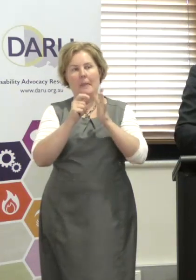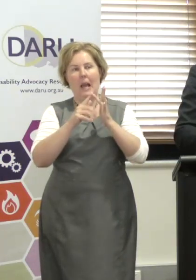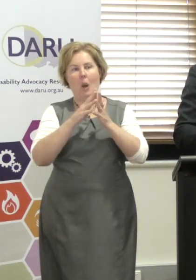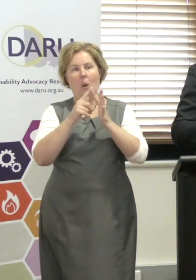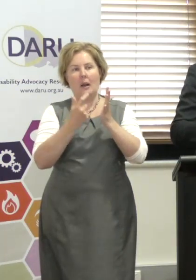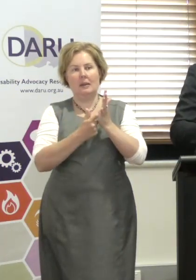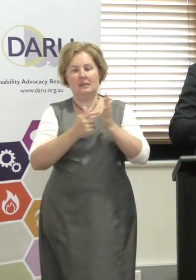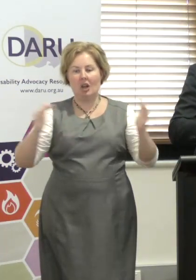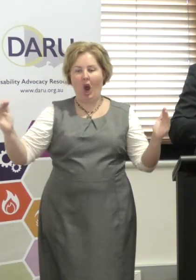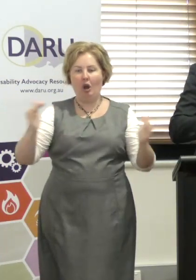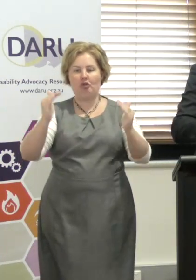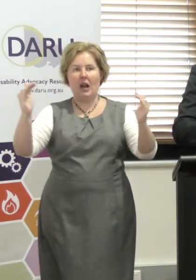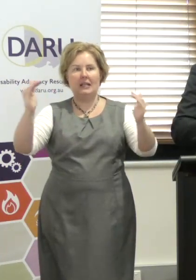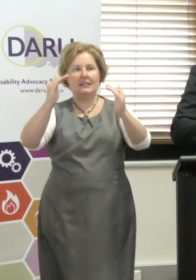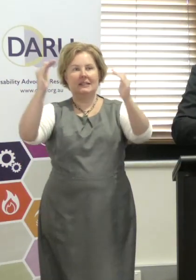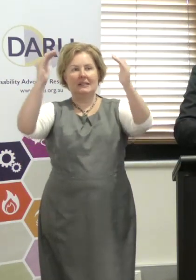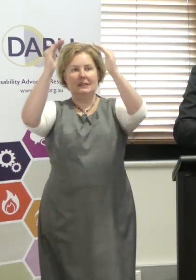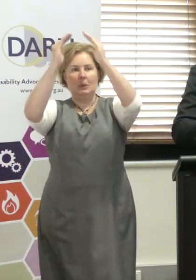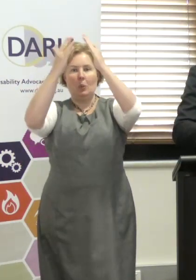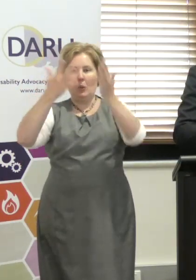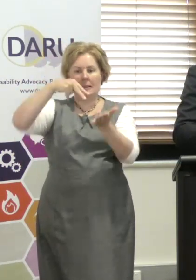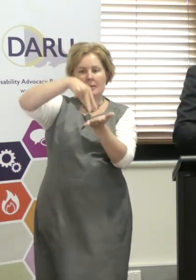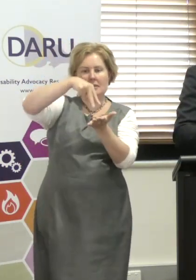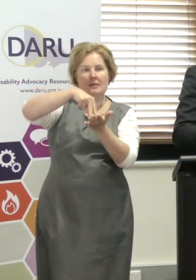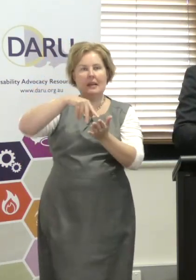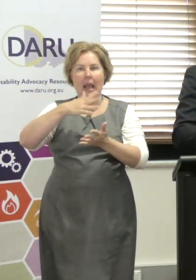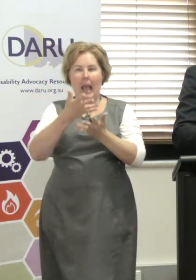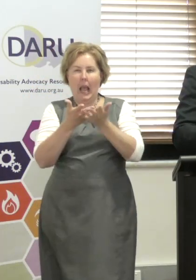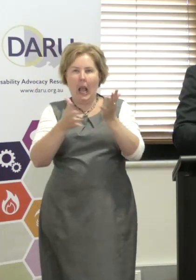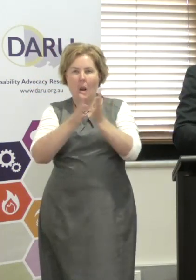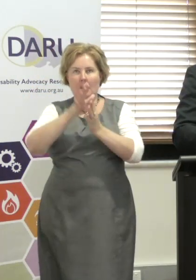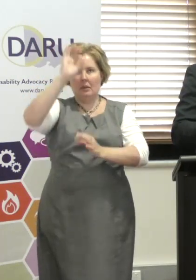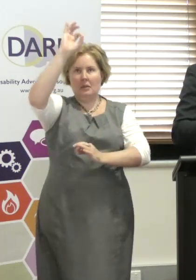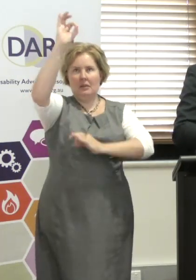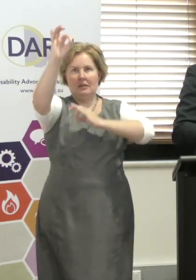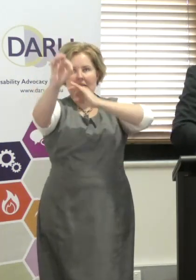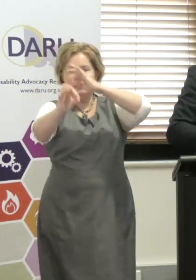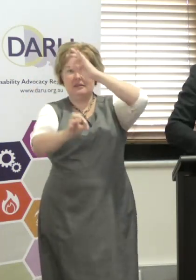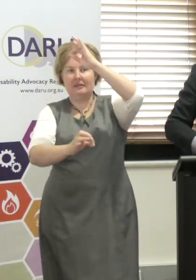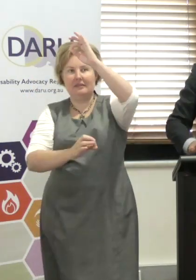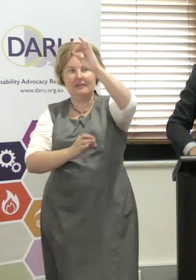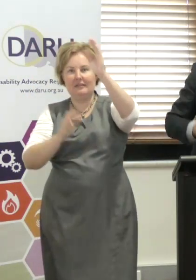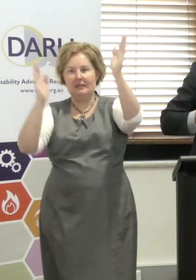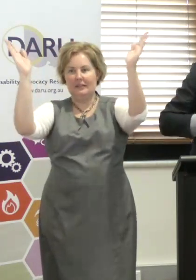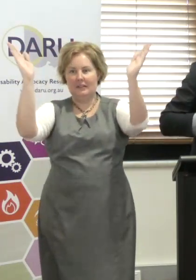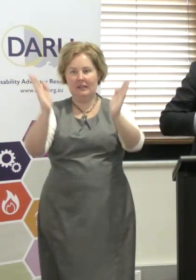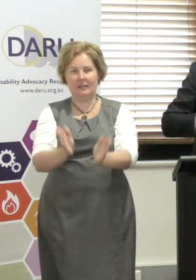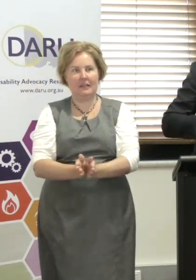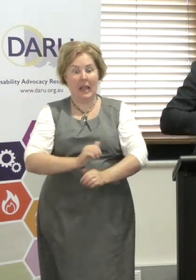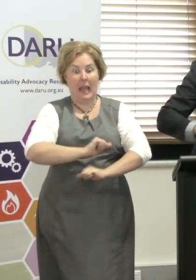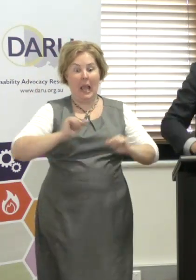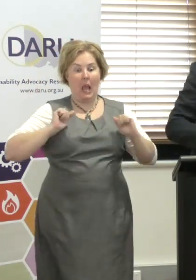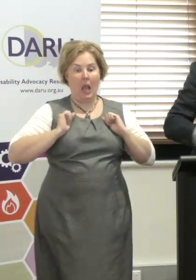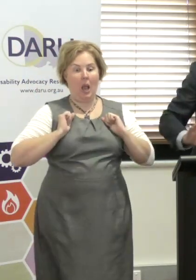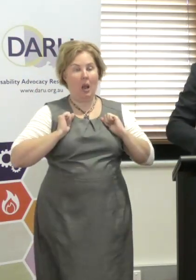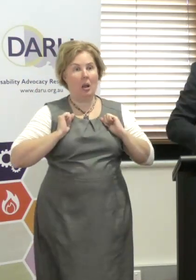hierarchy. So we're going, how do we actually alter and invert some of these power structures that are actually placing people, our bobs, at